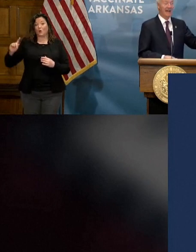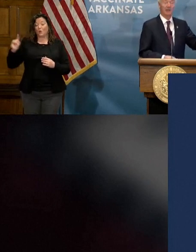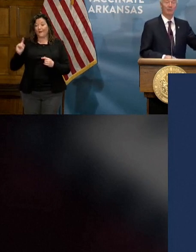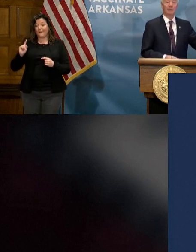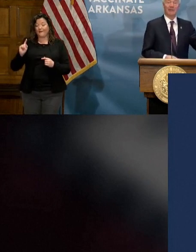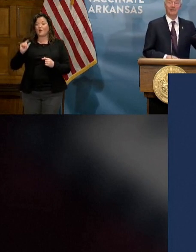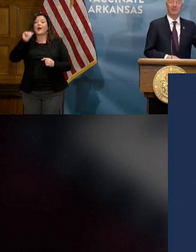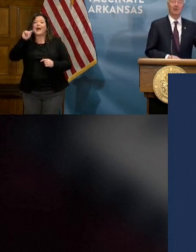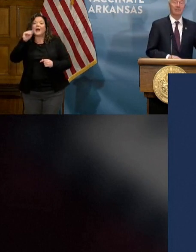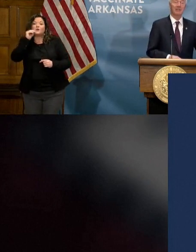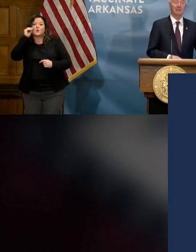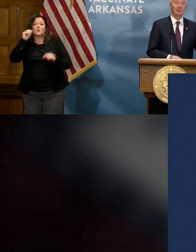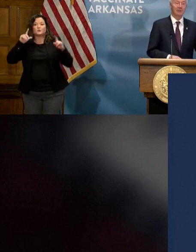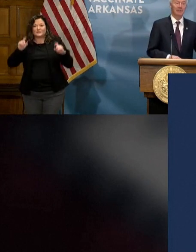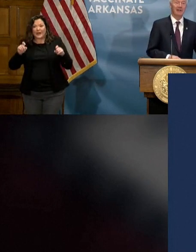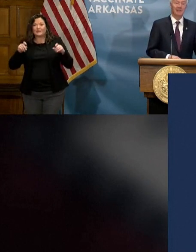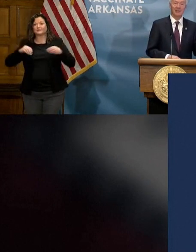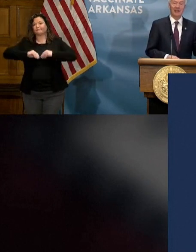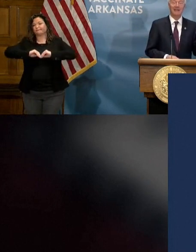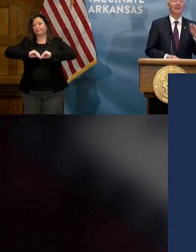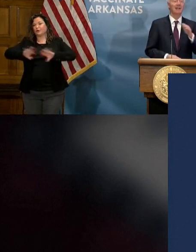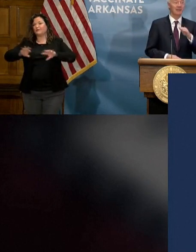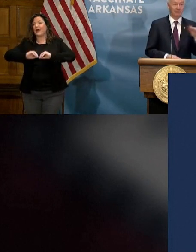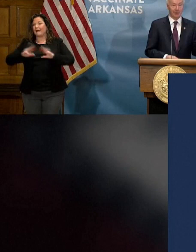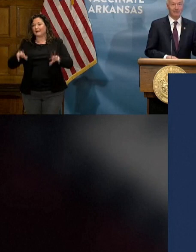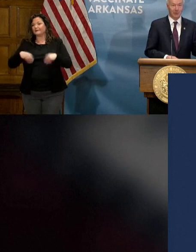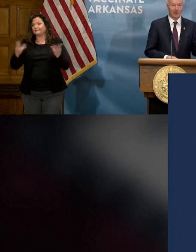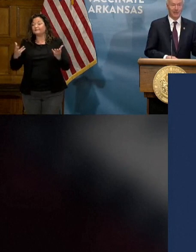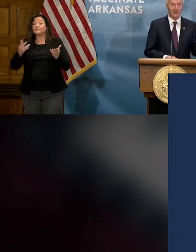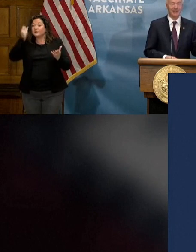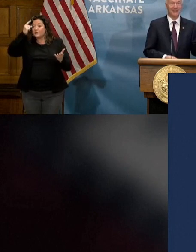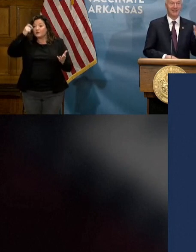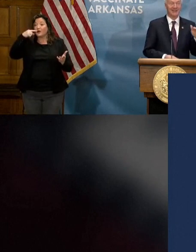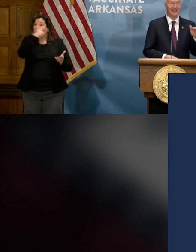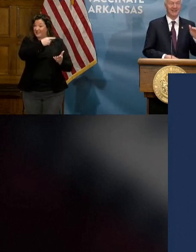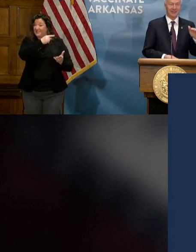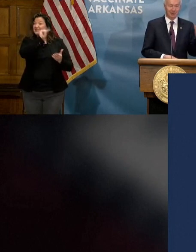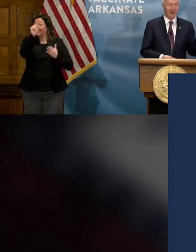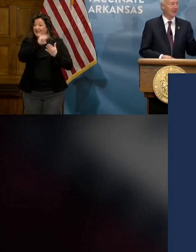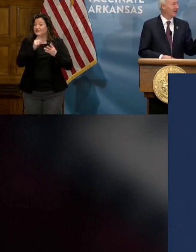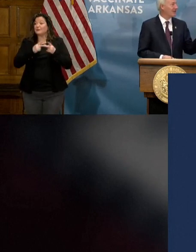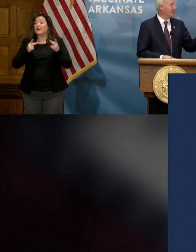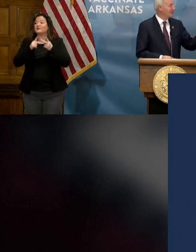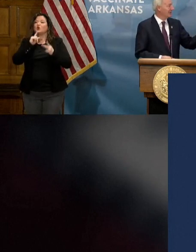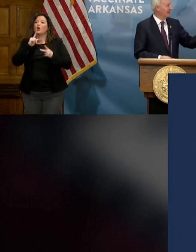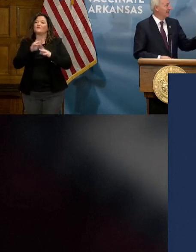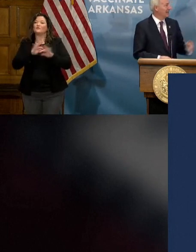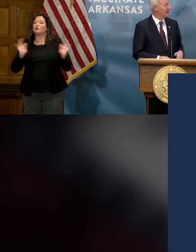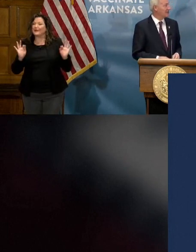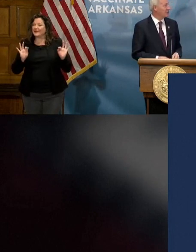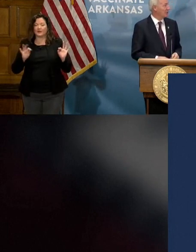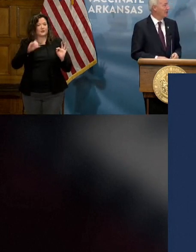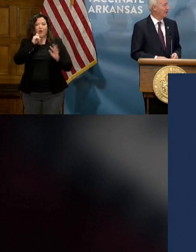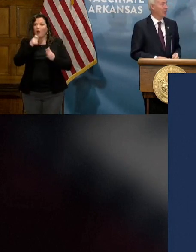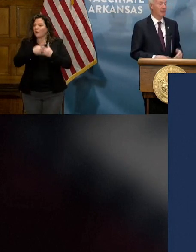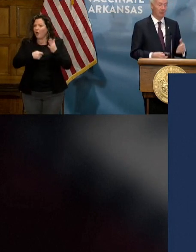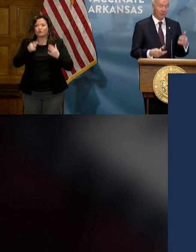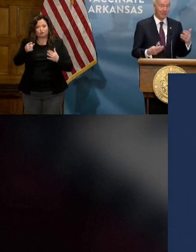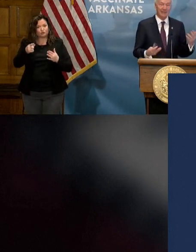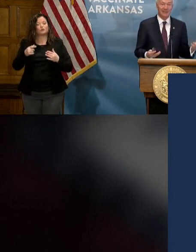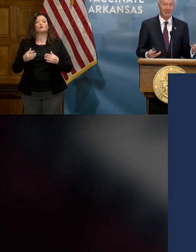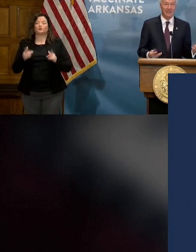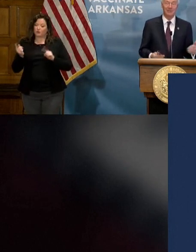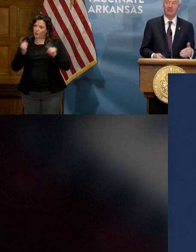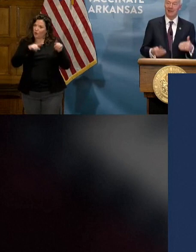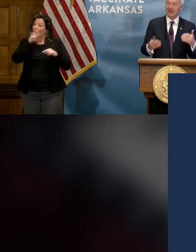the at-home tests are being distributed. And I should add, they're free of charge. They do not cost you, and this is where you can go. There will